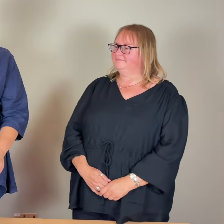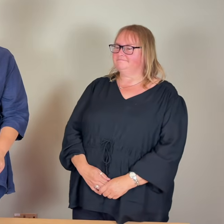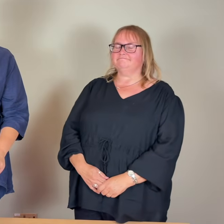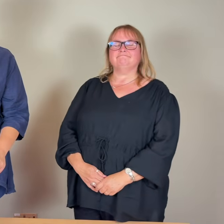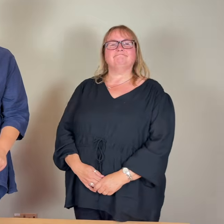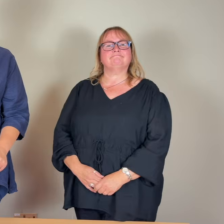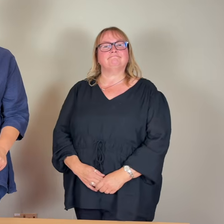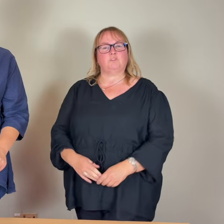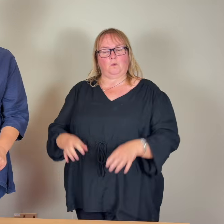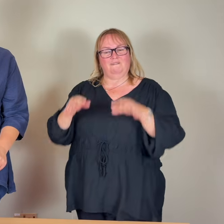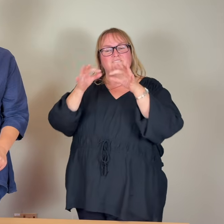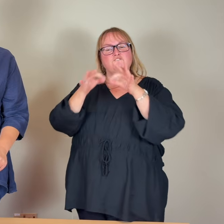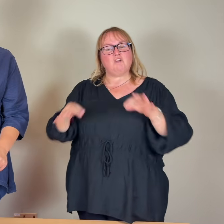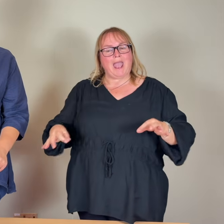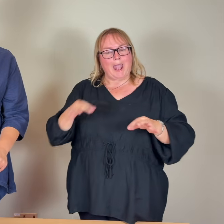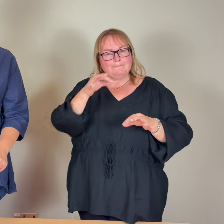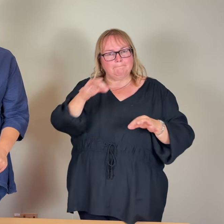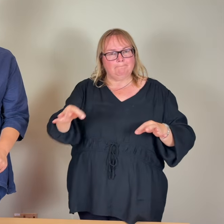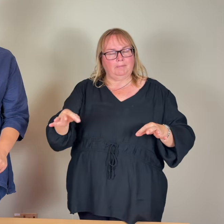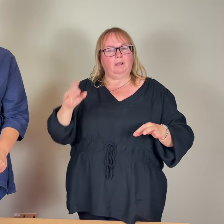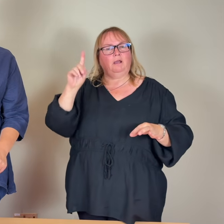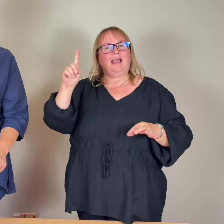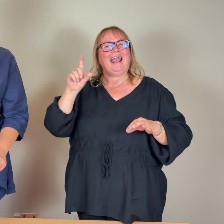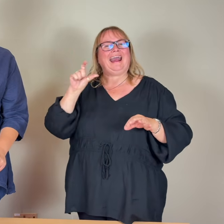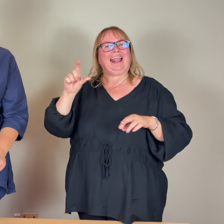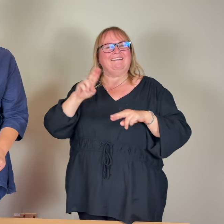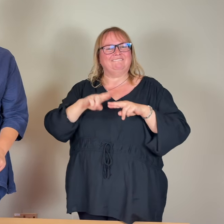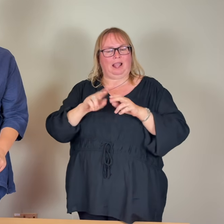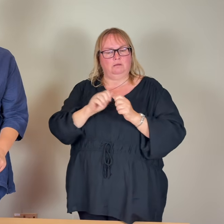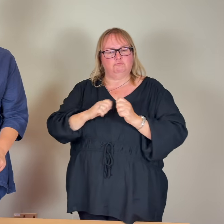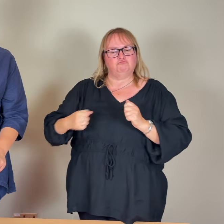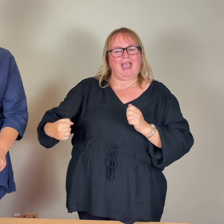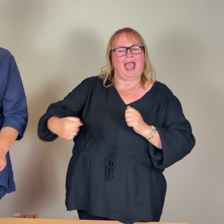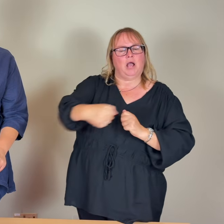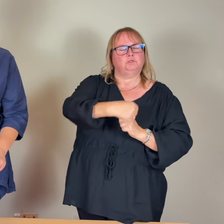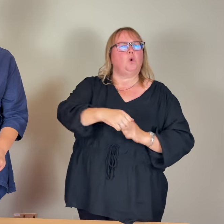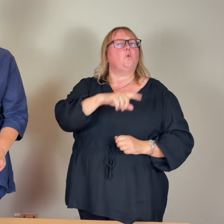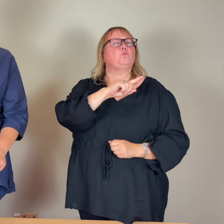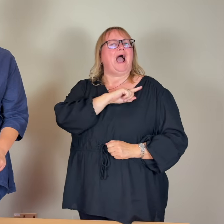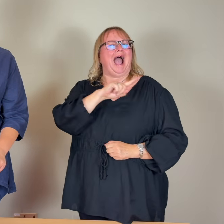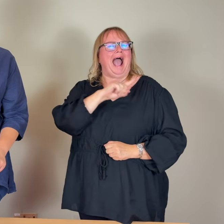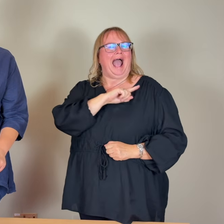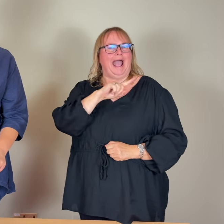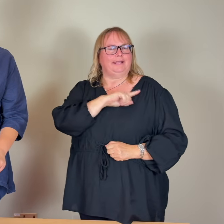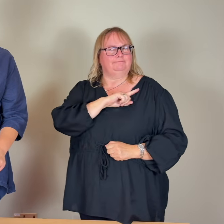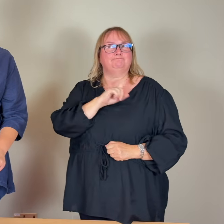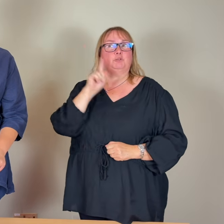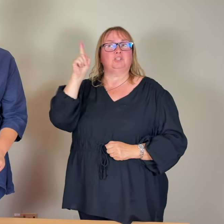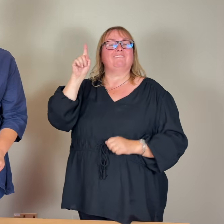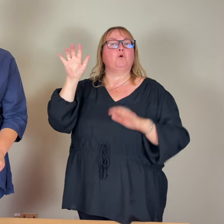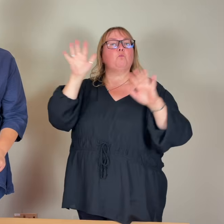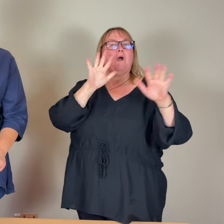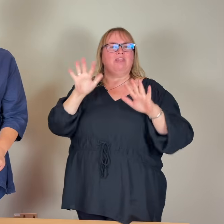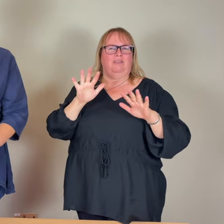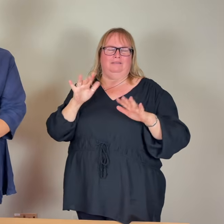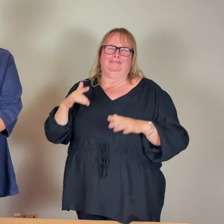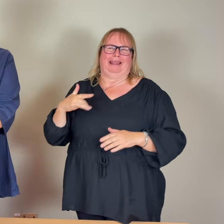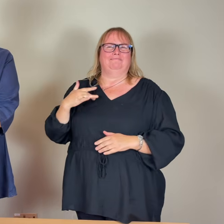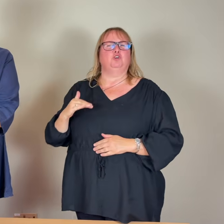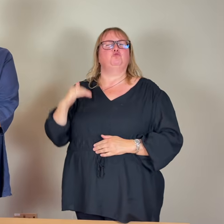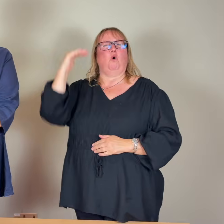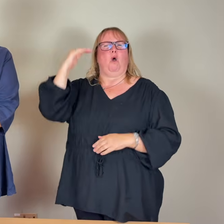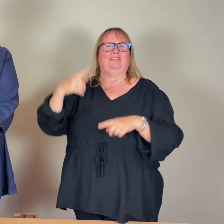So we're going to cover our frame in cling film. The reason we do that is because of the weather up in the north of